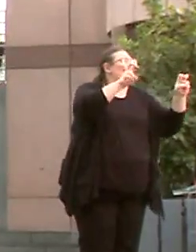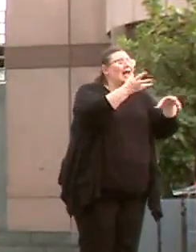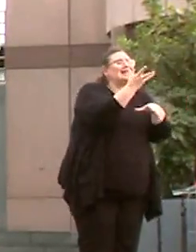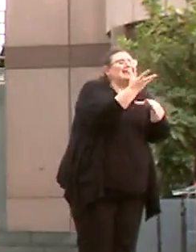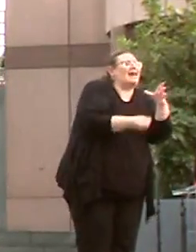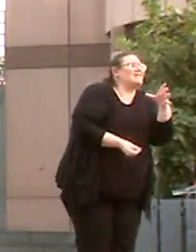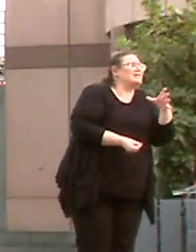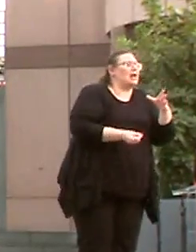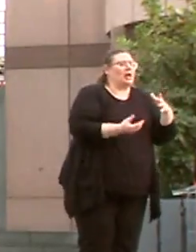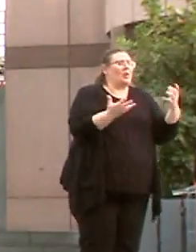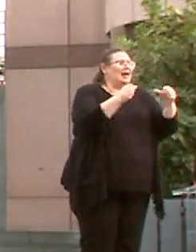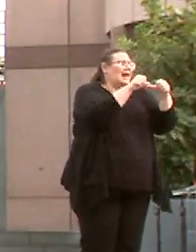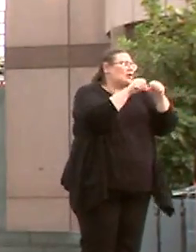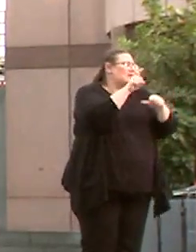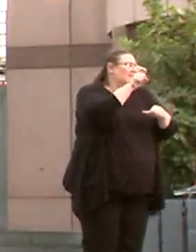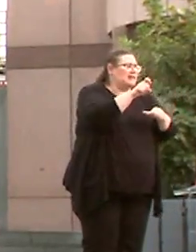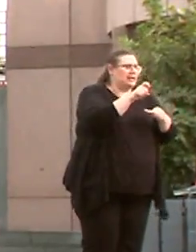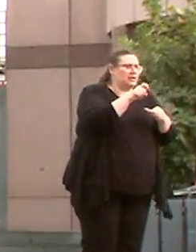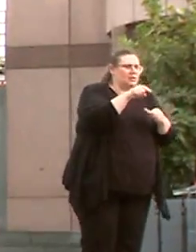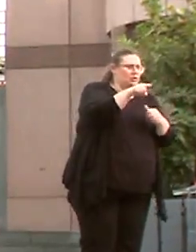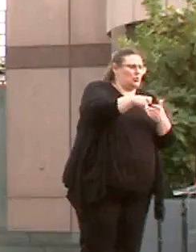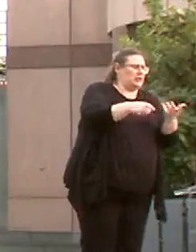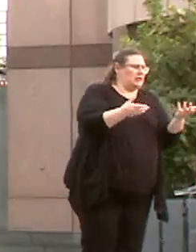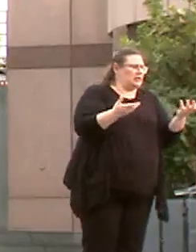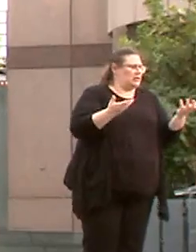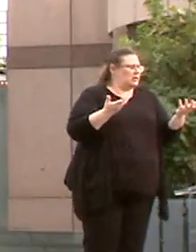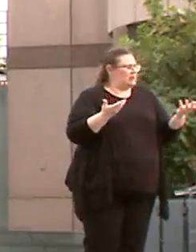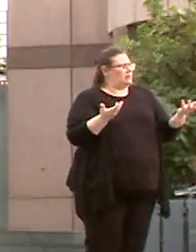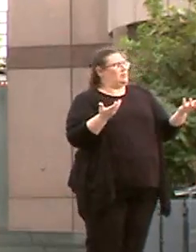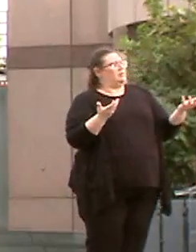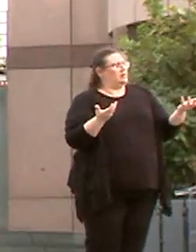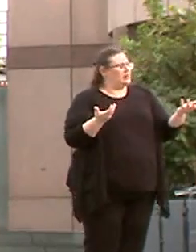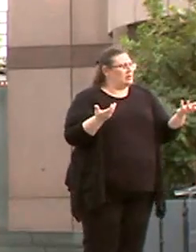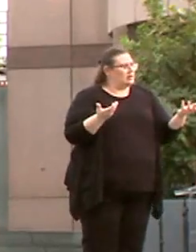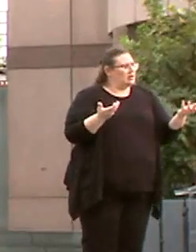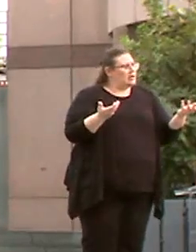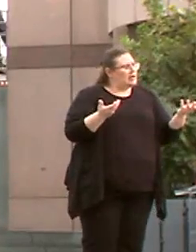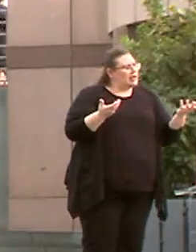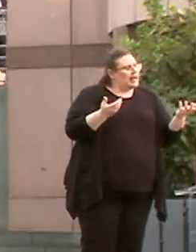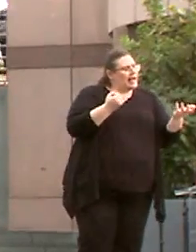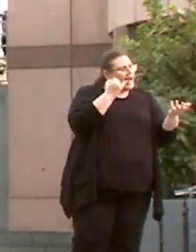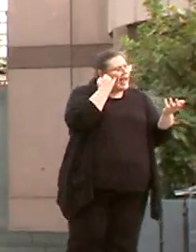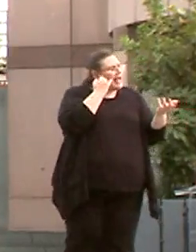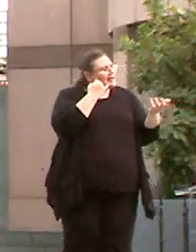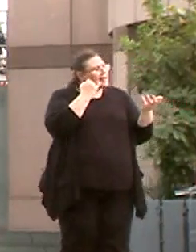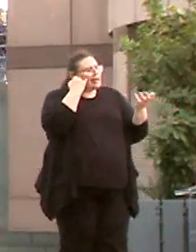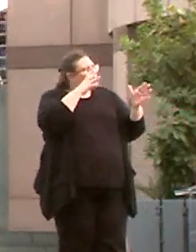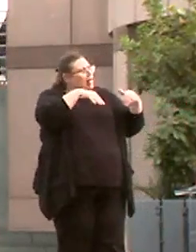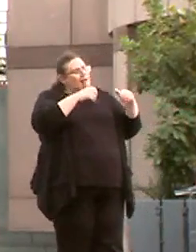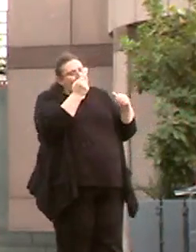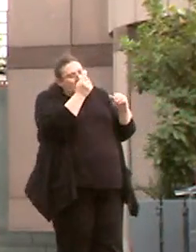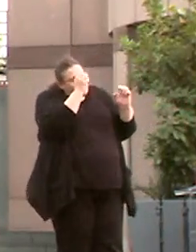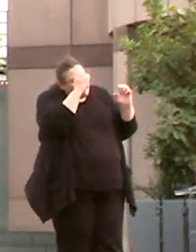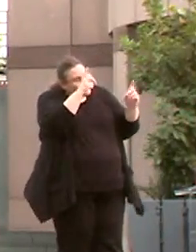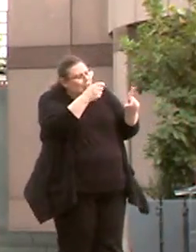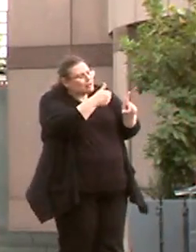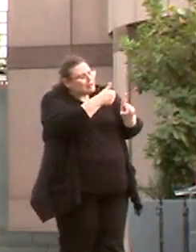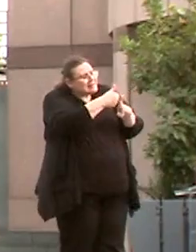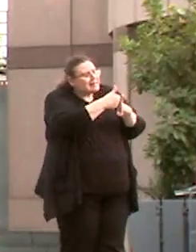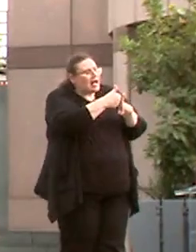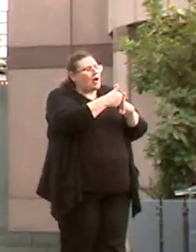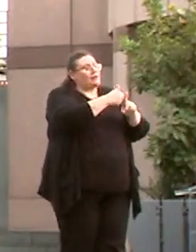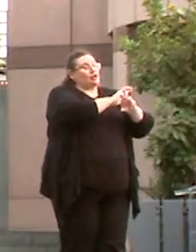areas of need do you specifically need? And if you haven't done even just a little bit of educating and bring something